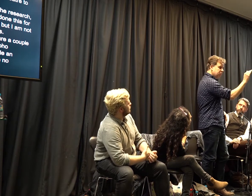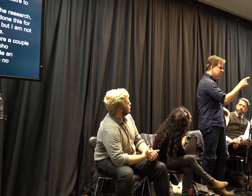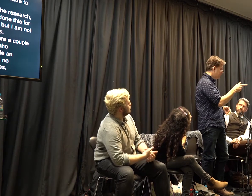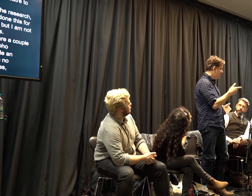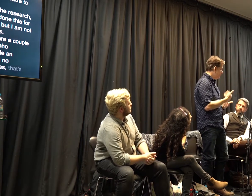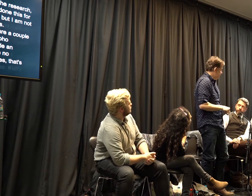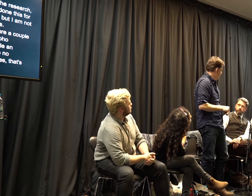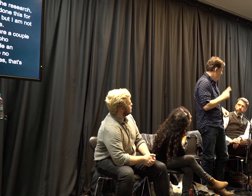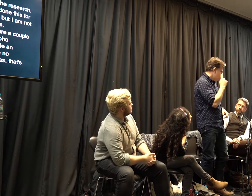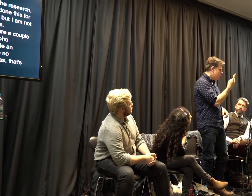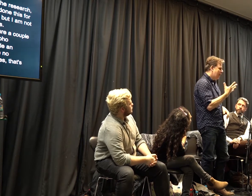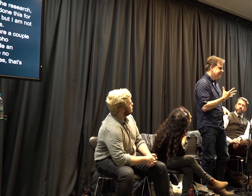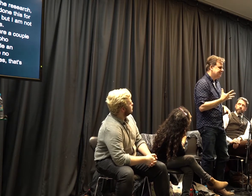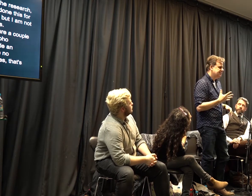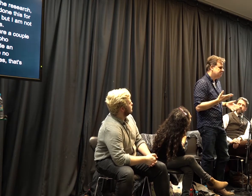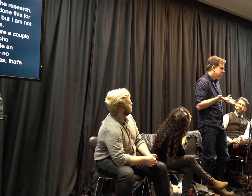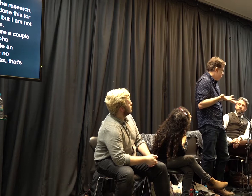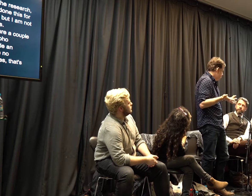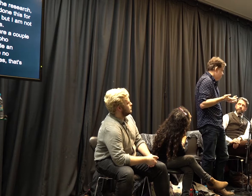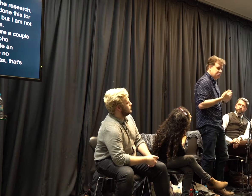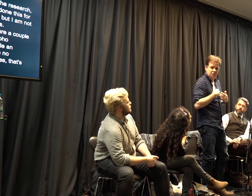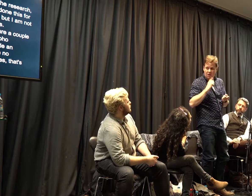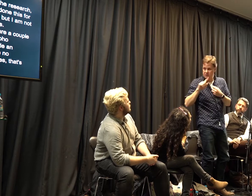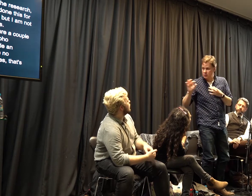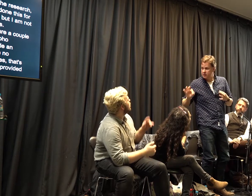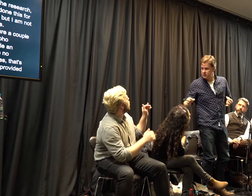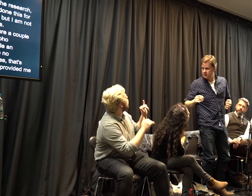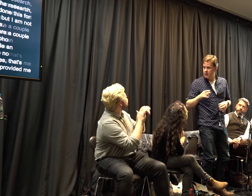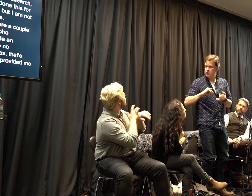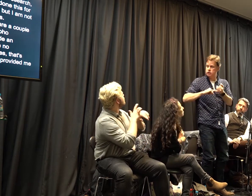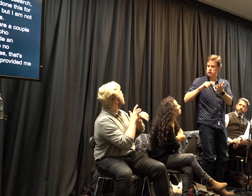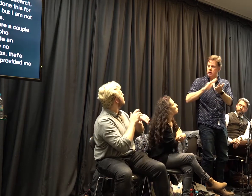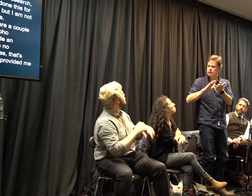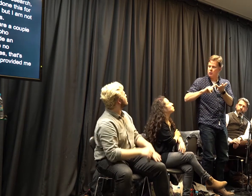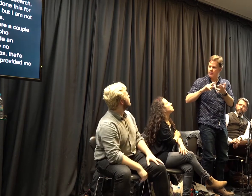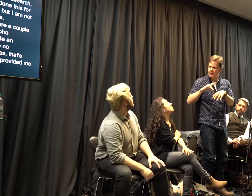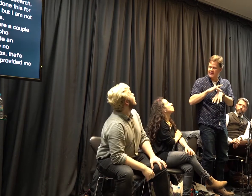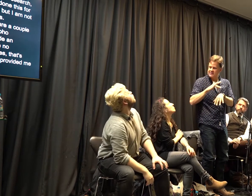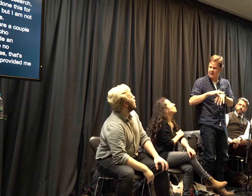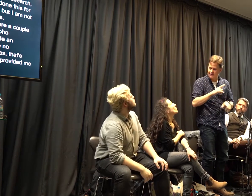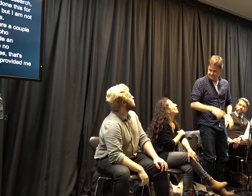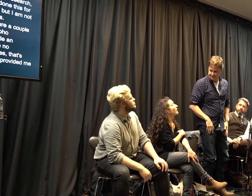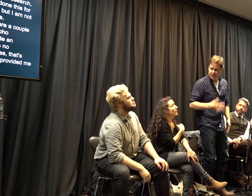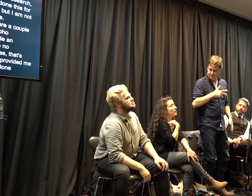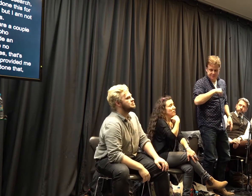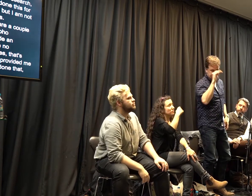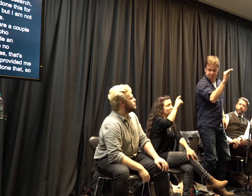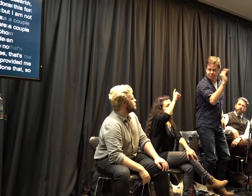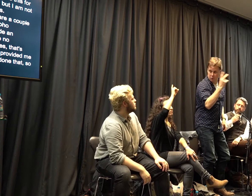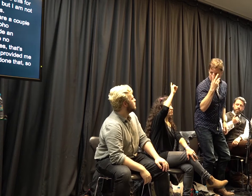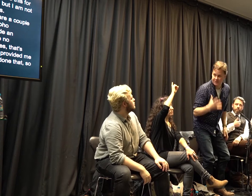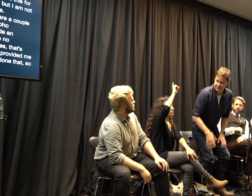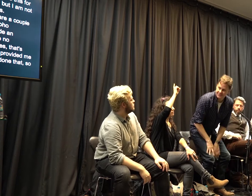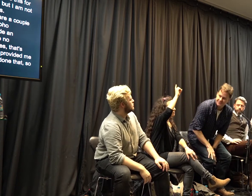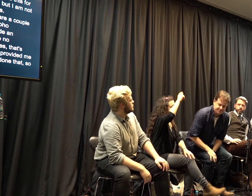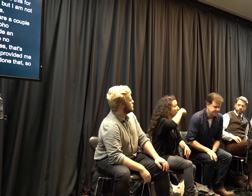watch it twice, and they provided me an interpreter on 2 occasions. So I have done that, so that does answer the question. Which theatre